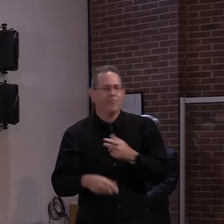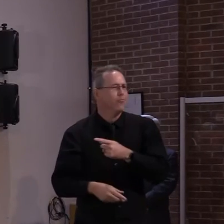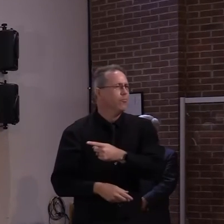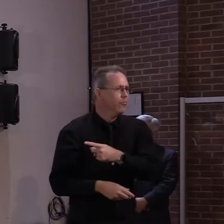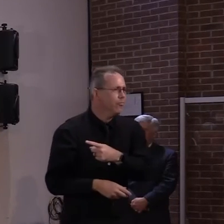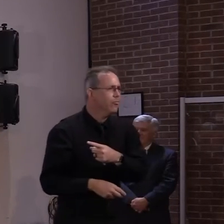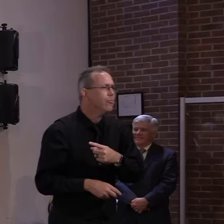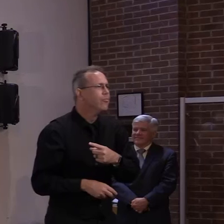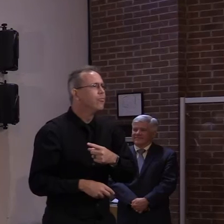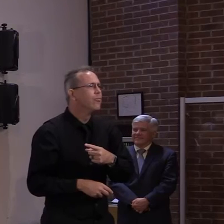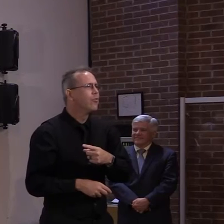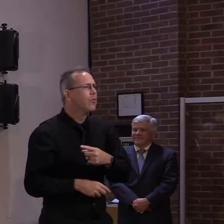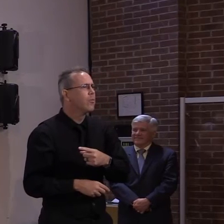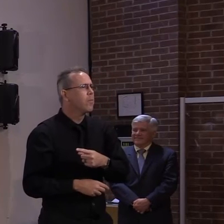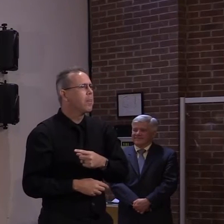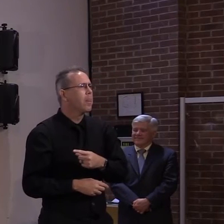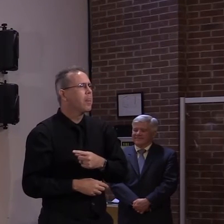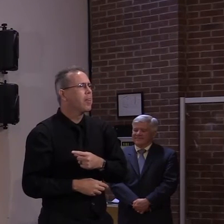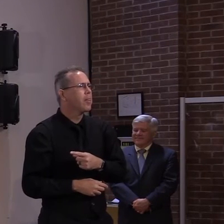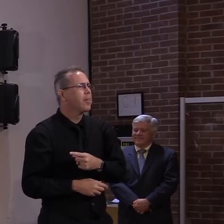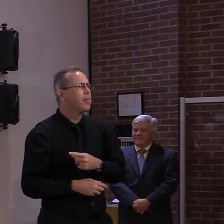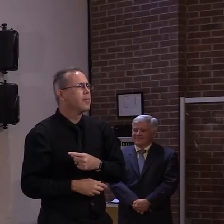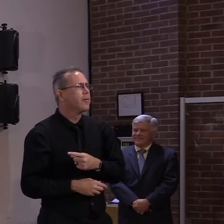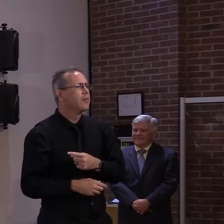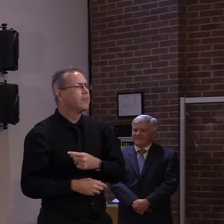social media attention.